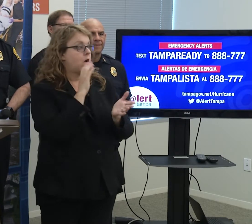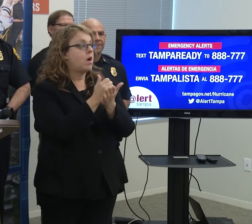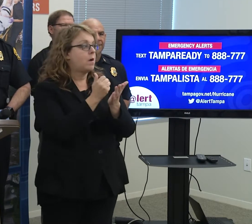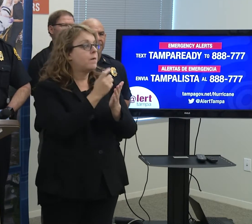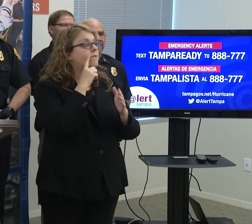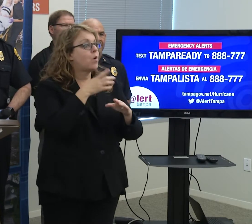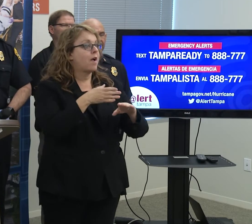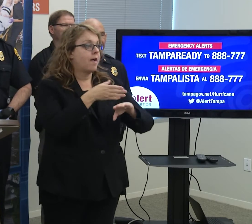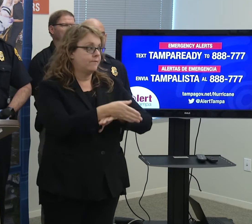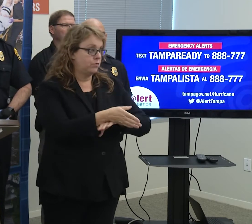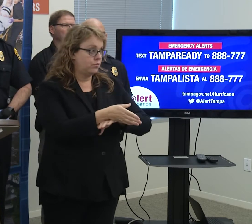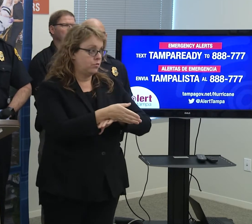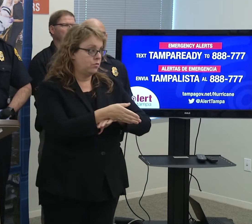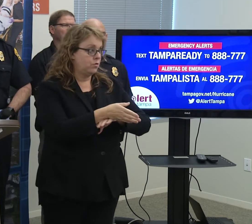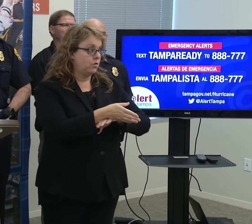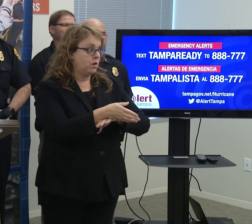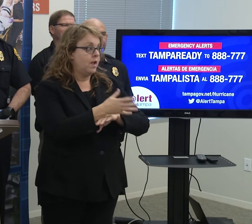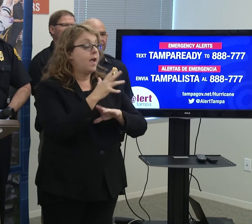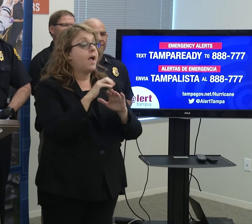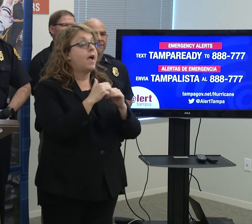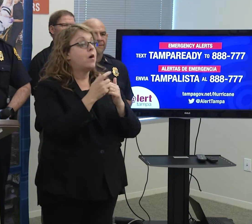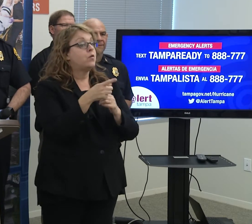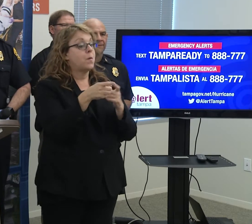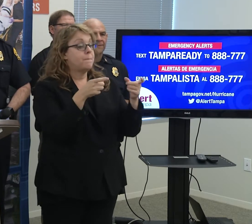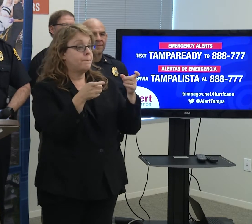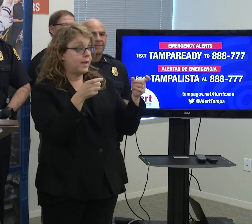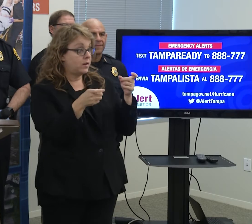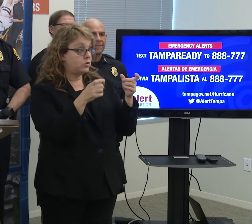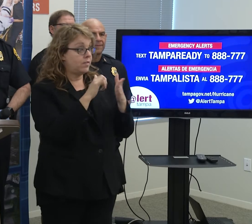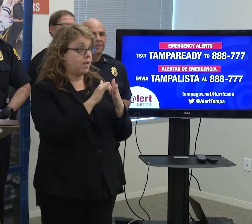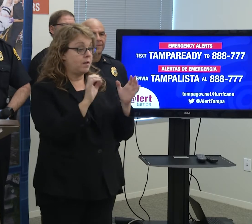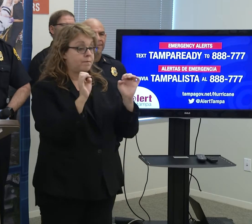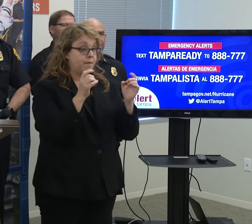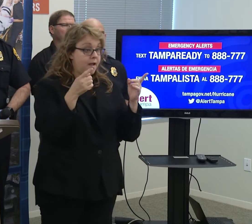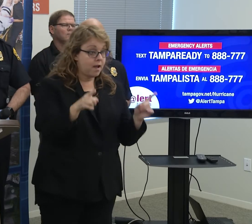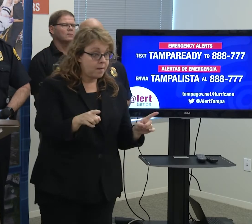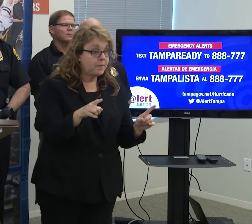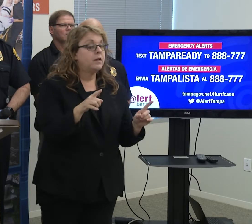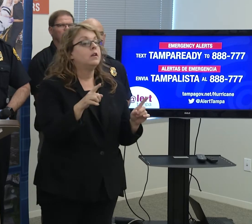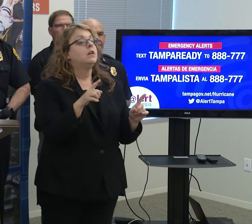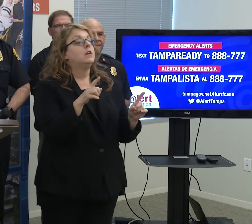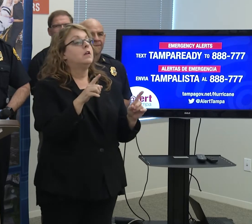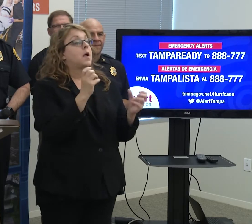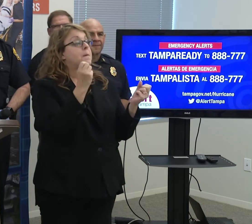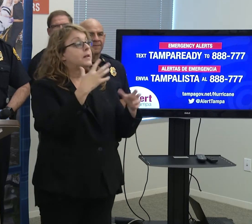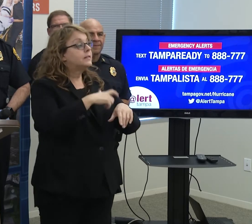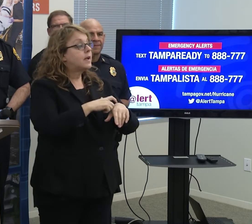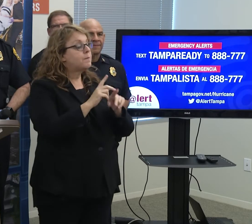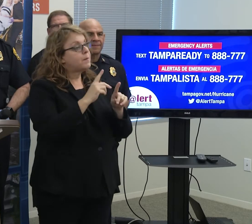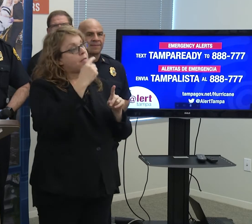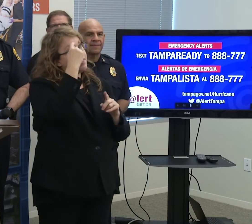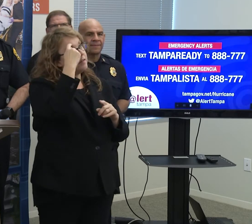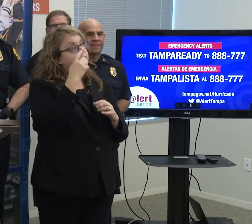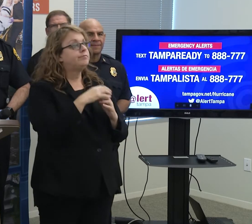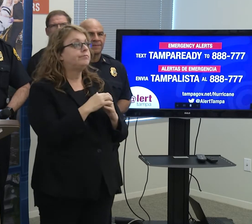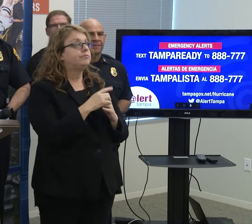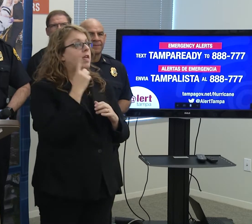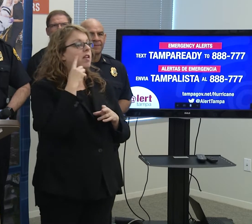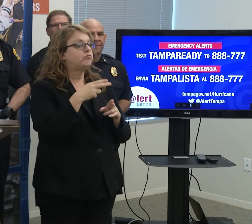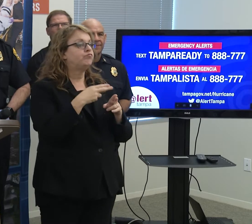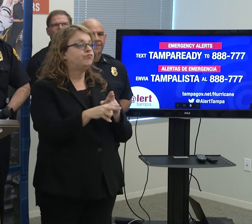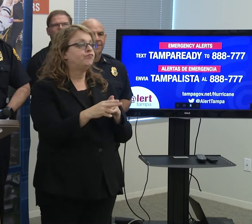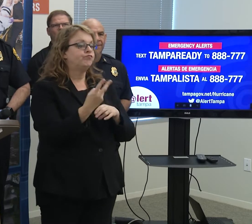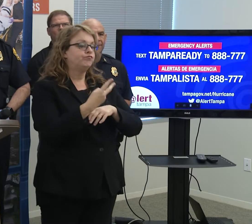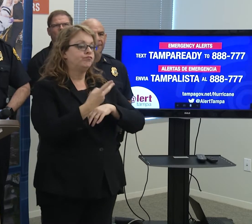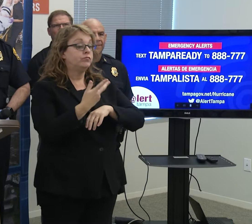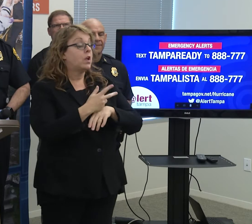for sustainment in how you manage that crisis that in many people's minds might be short term,